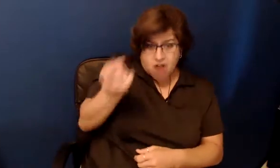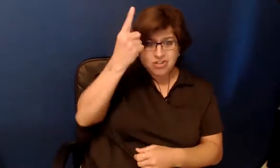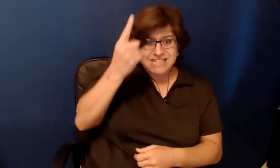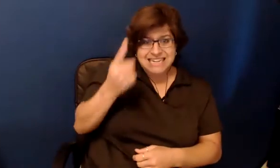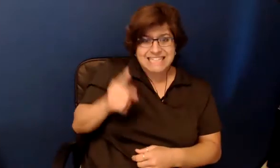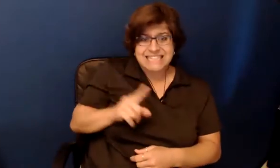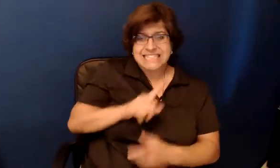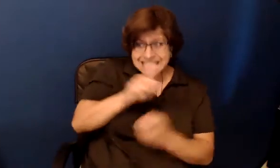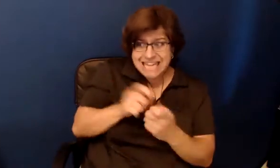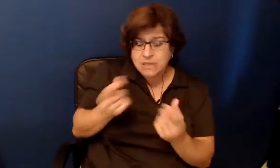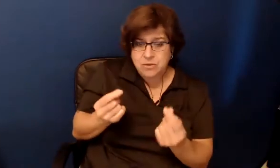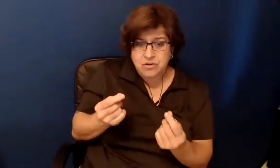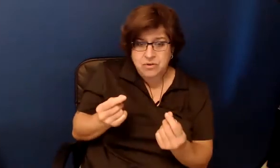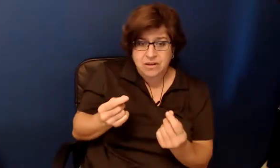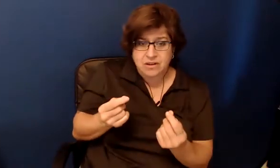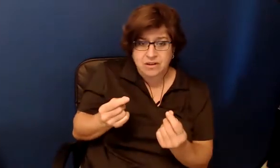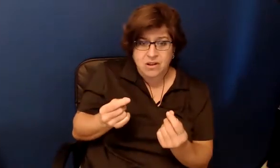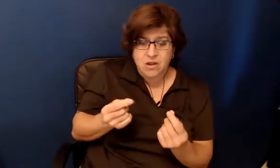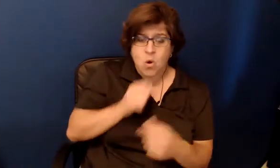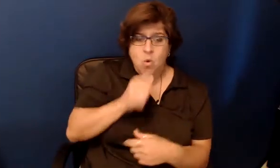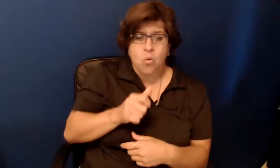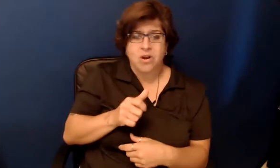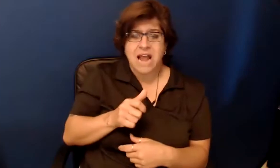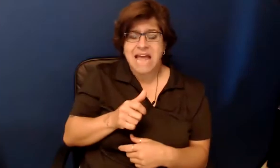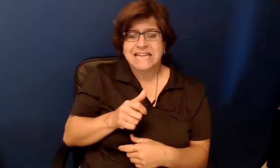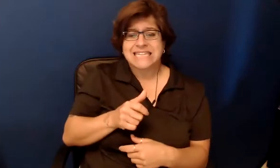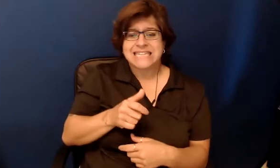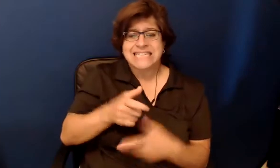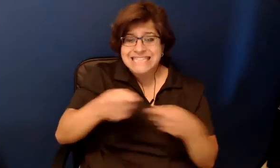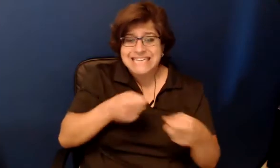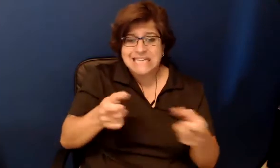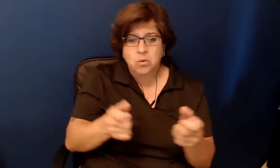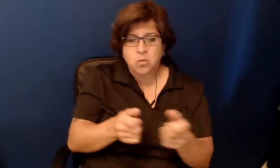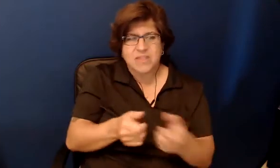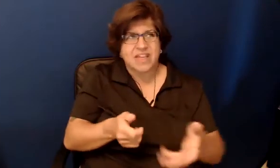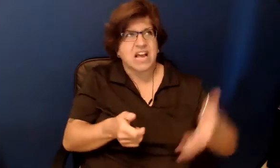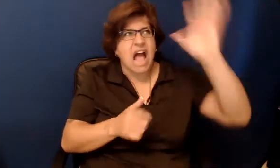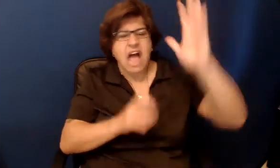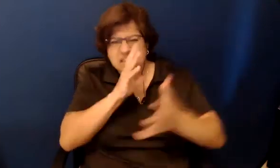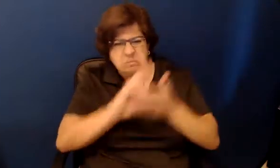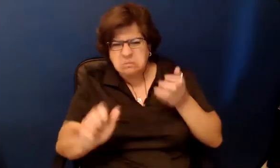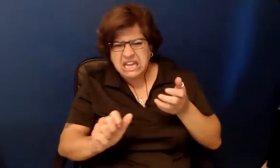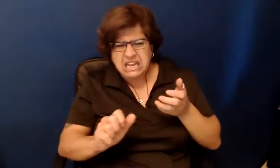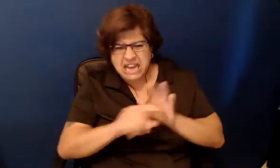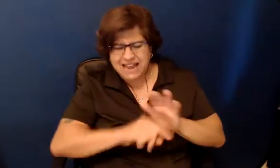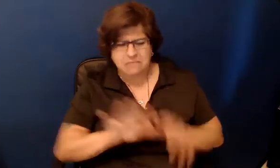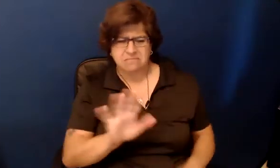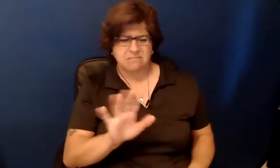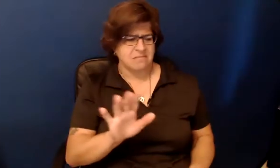like I said earlier, we are not dealing with a capricious God. We're dealing with something where once we do